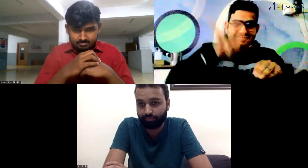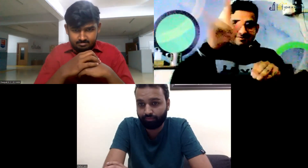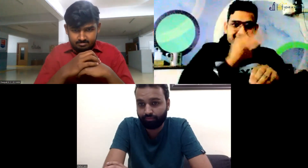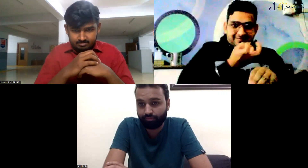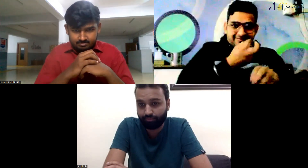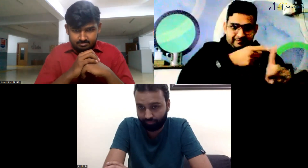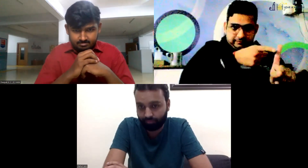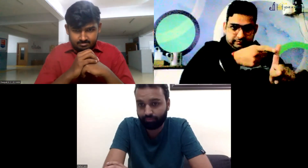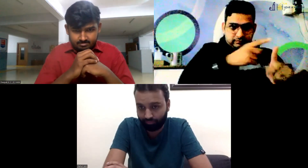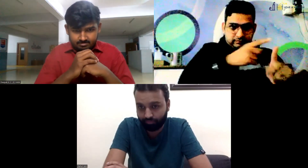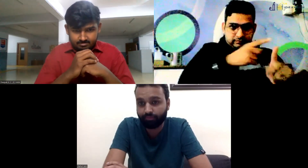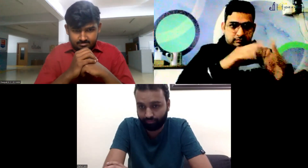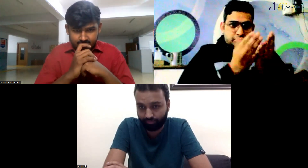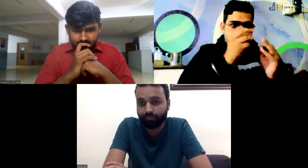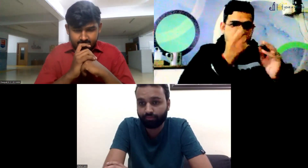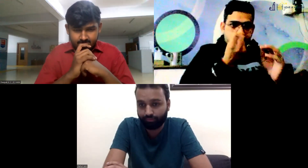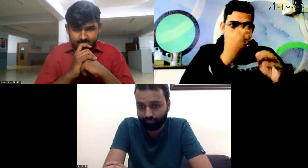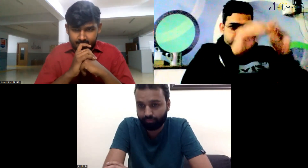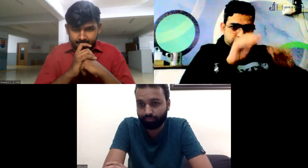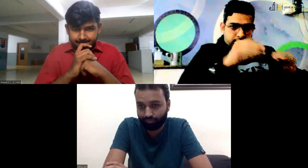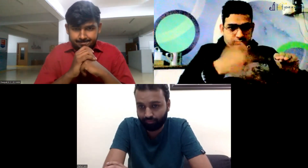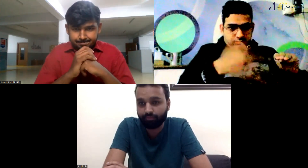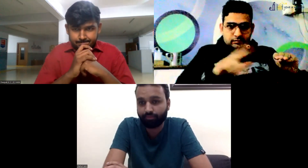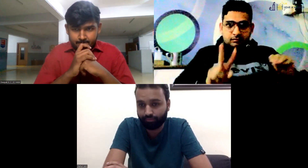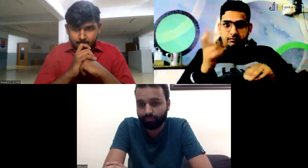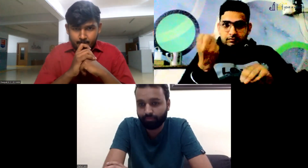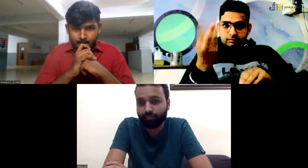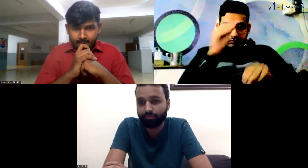you have to get the visa before.